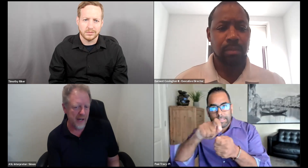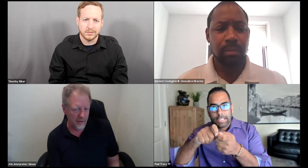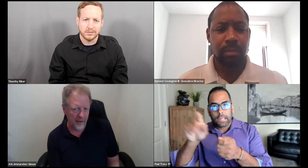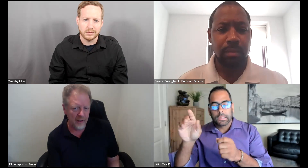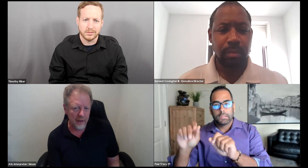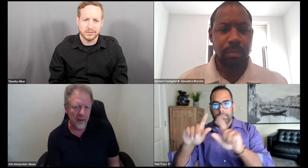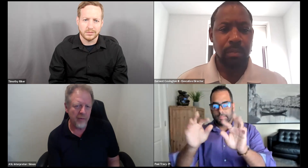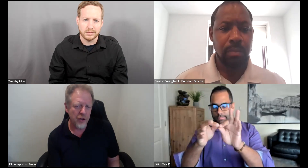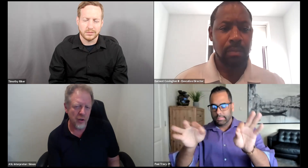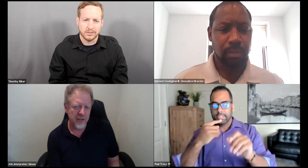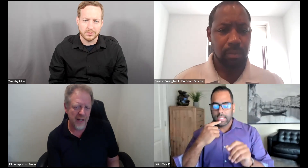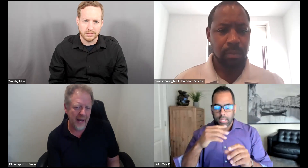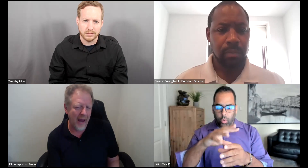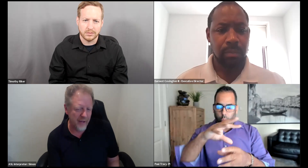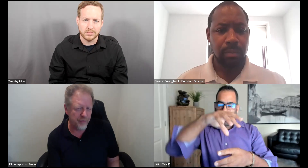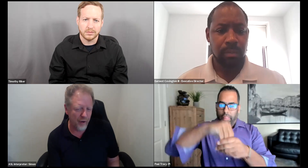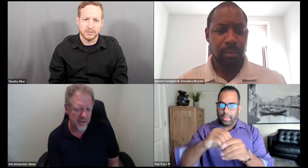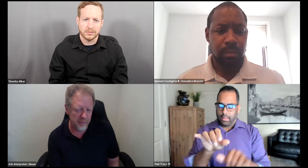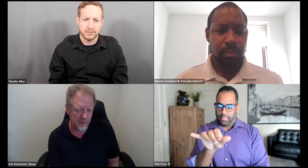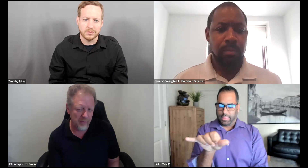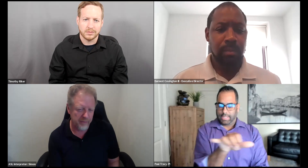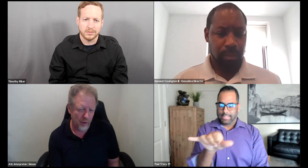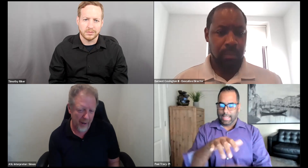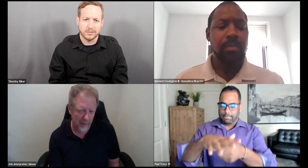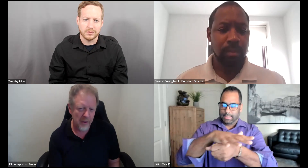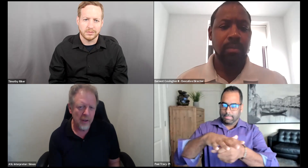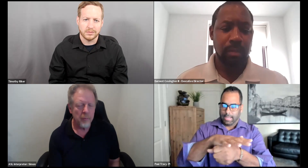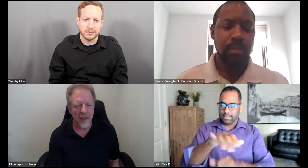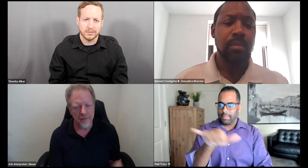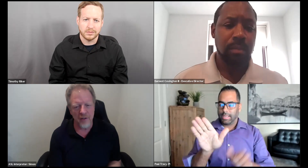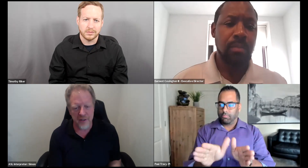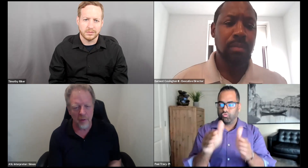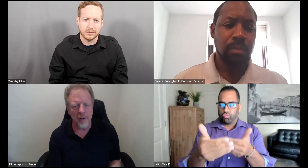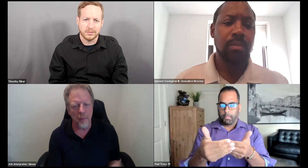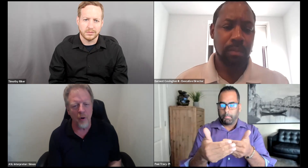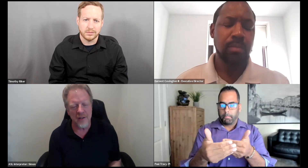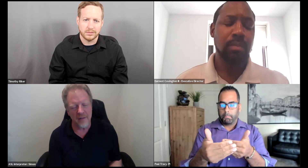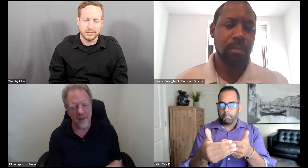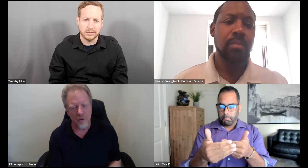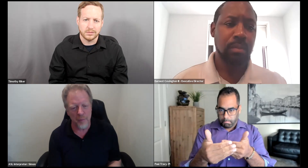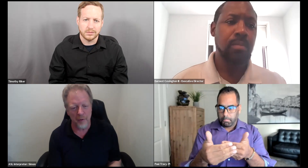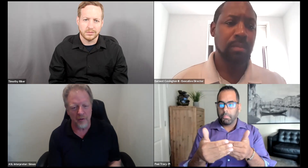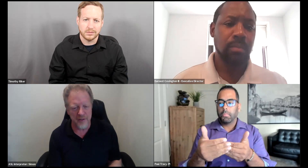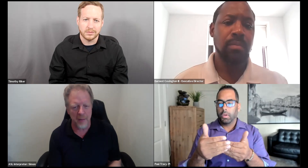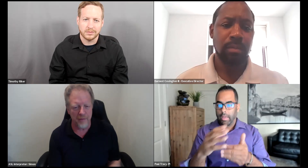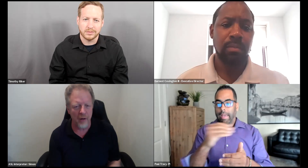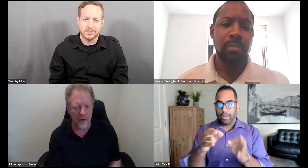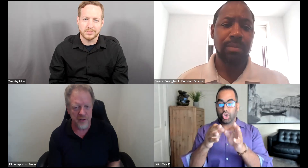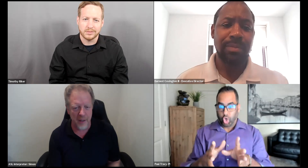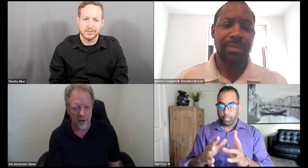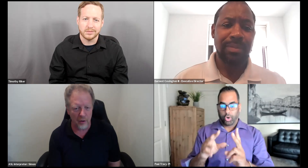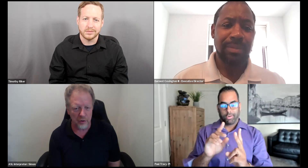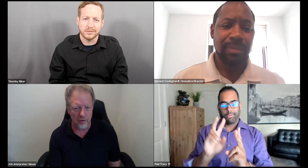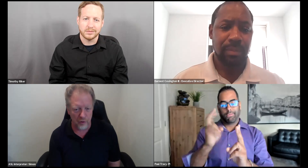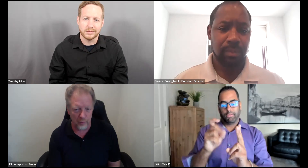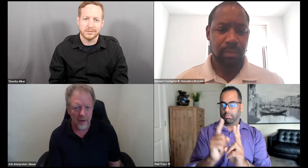that's hearing. I'm not sure exactly how they phrase it, verbatim, but it's very similar. But the point is that if 2 people are in the same environment or in the